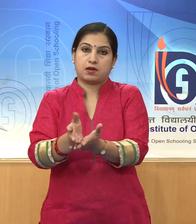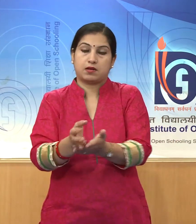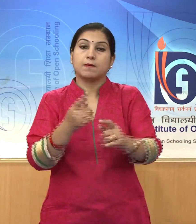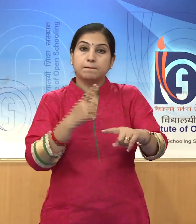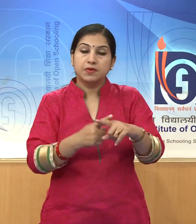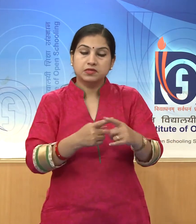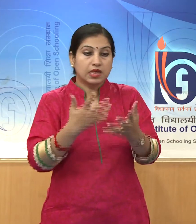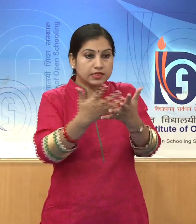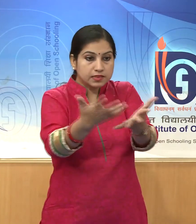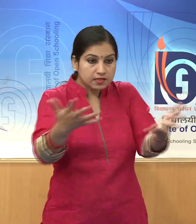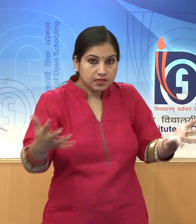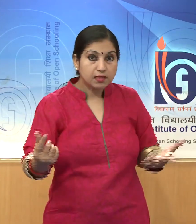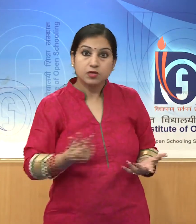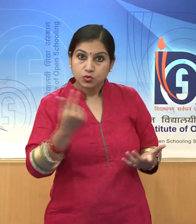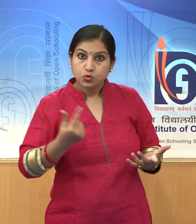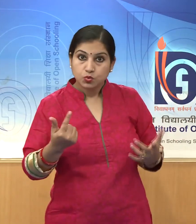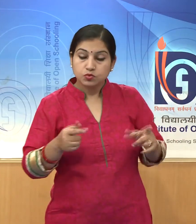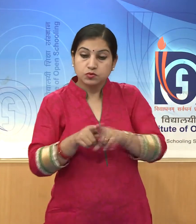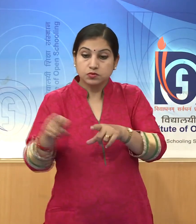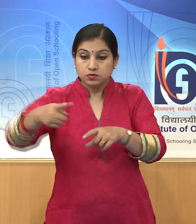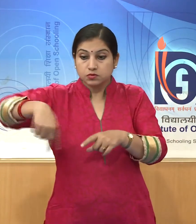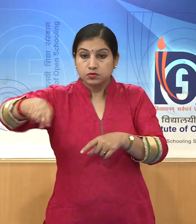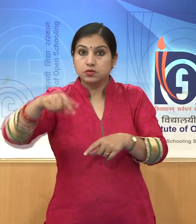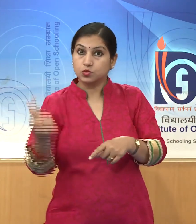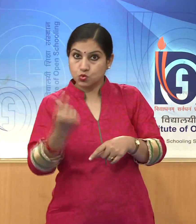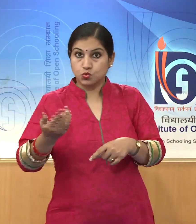and materials the contemporary artists used.